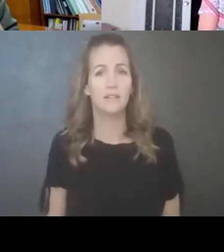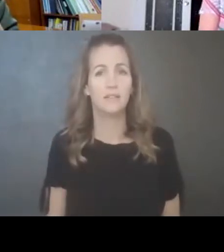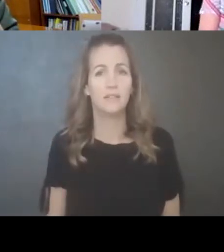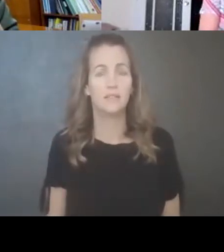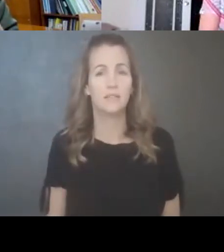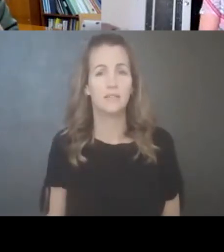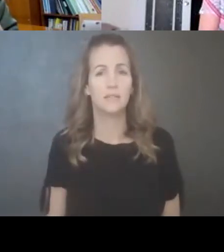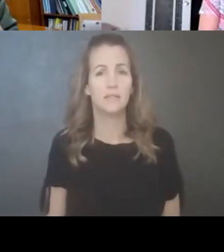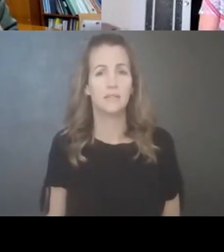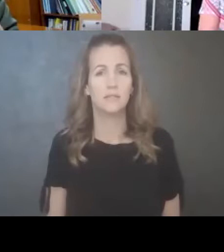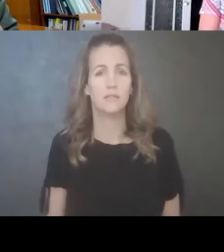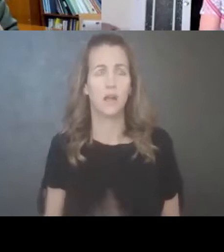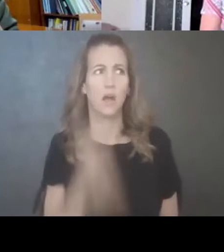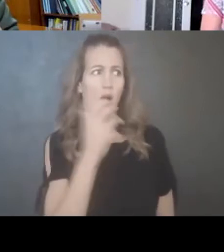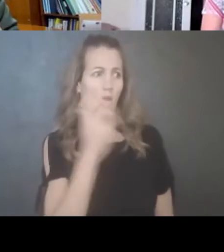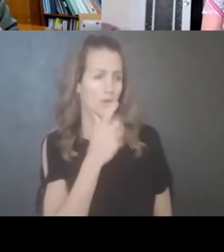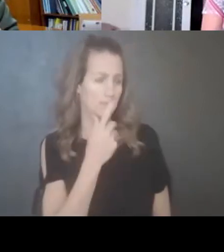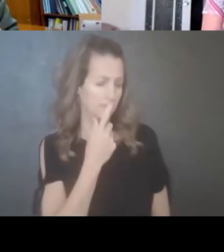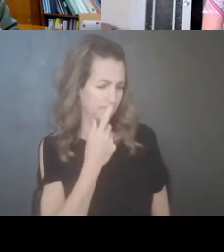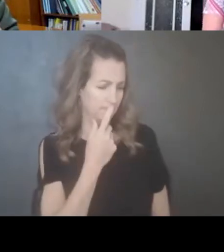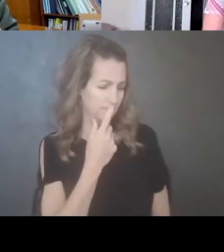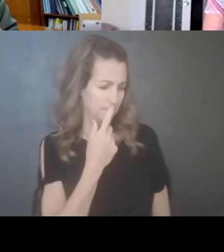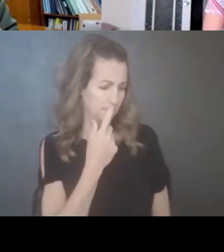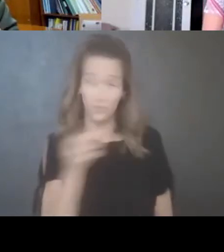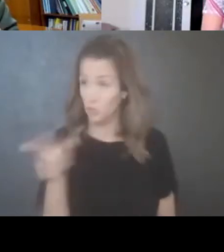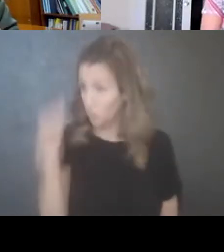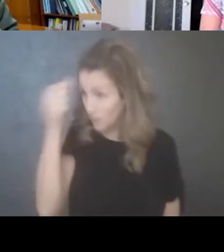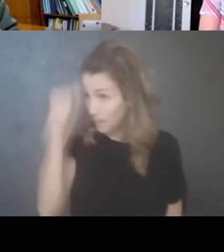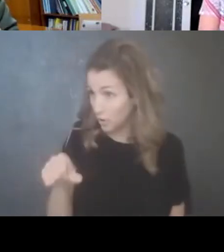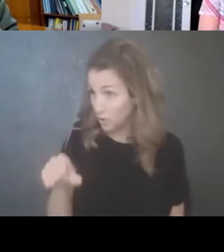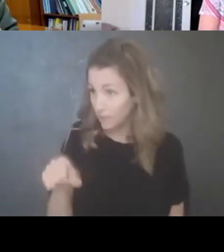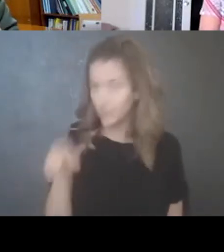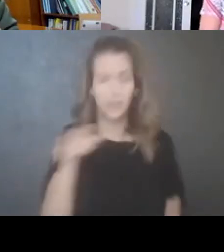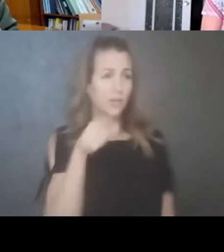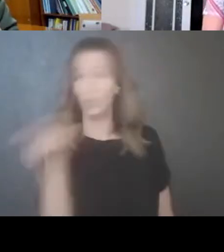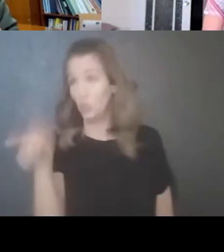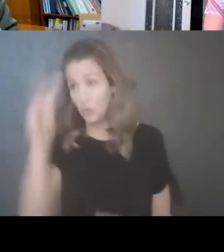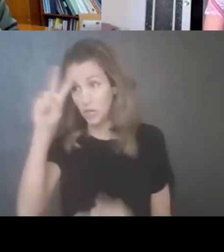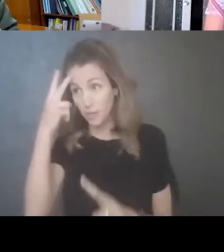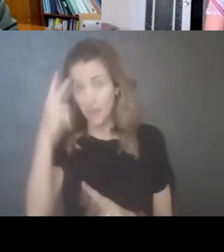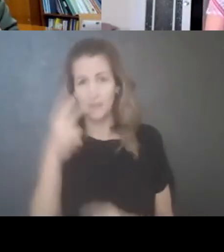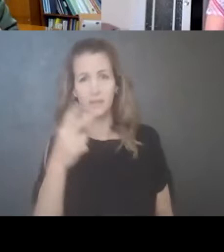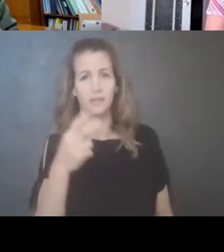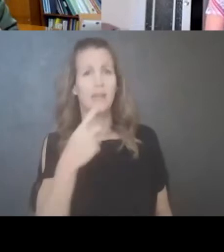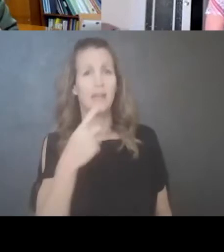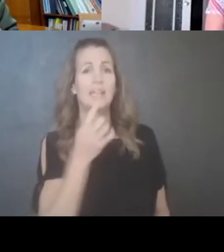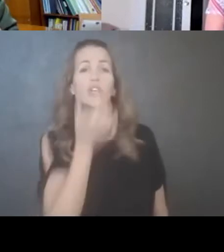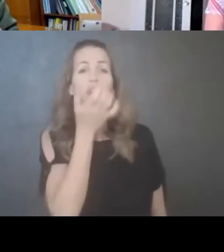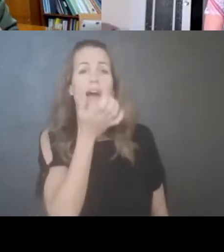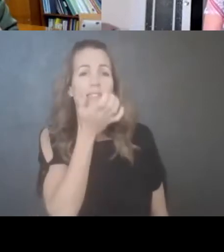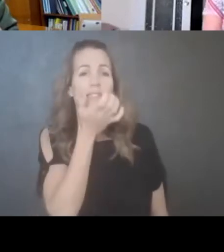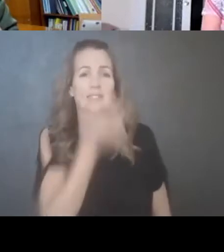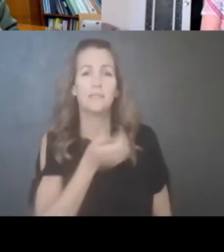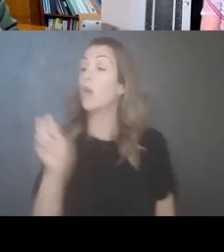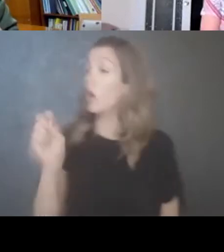Oh my gosh. Do you remember? You changed your mind a couple times. Grass. It was grass? Okay. So you came